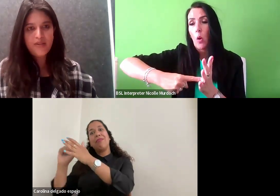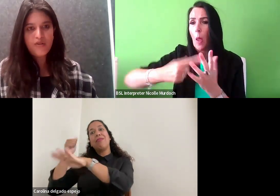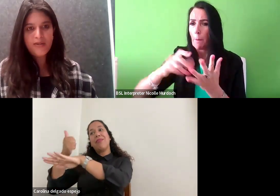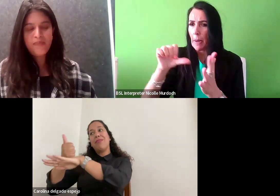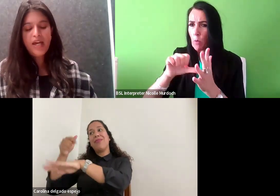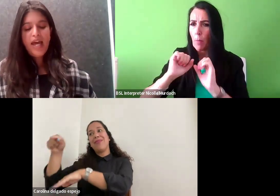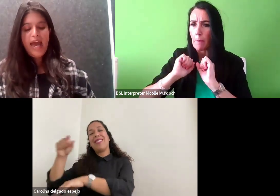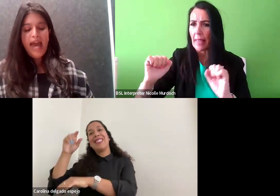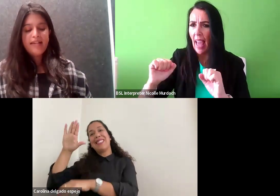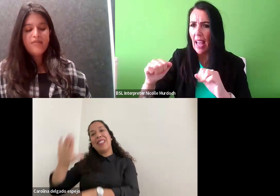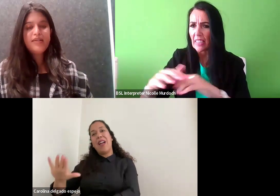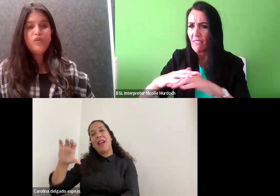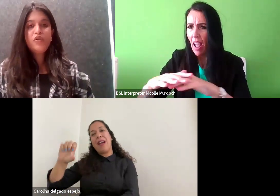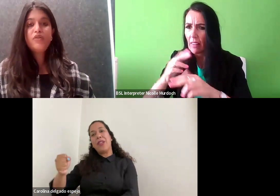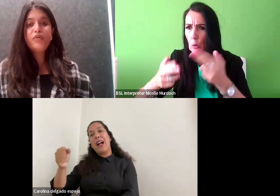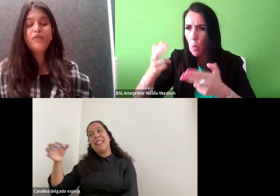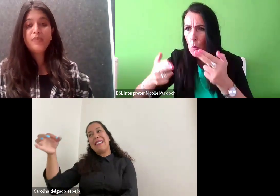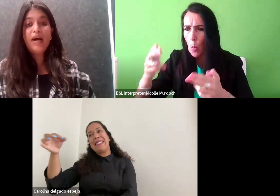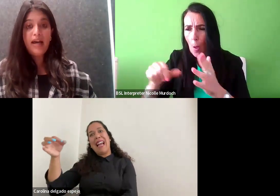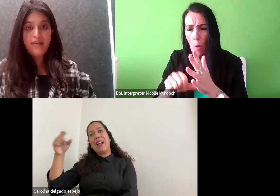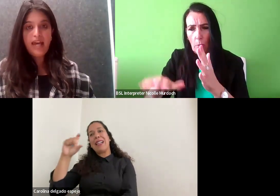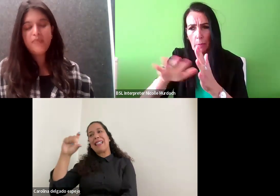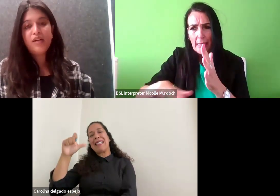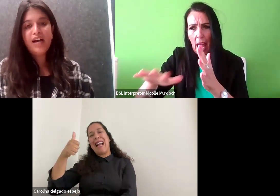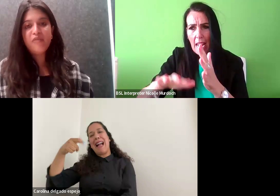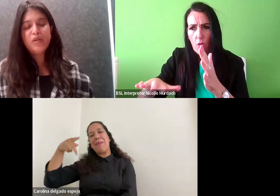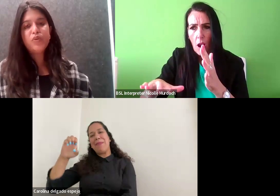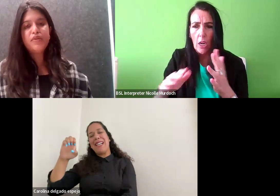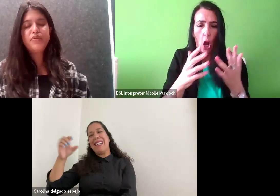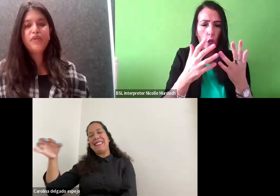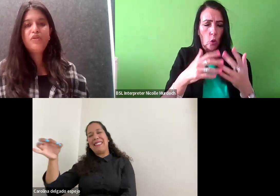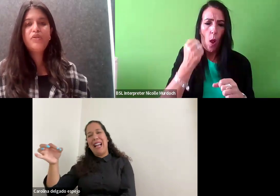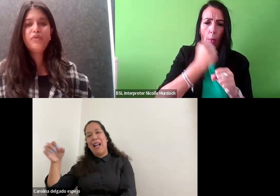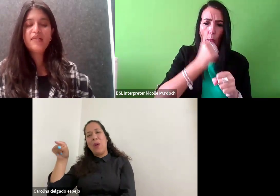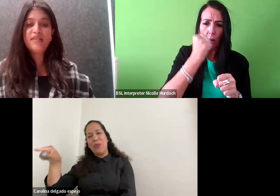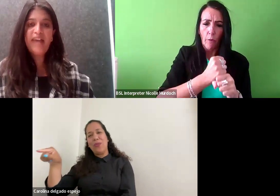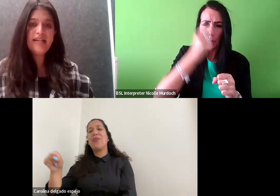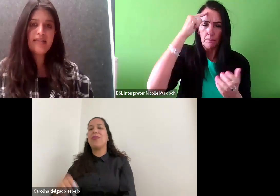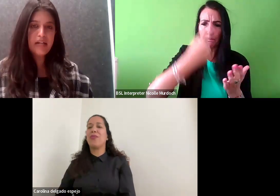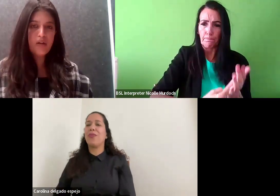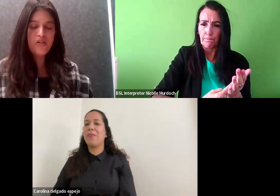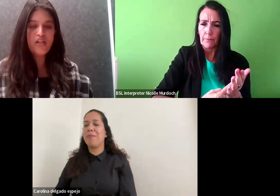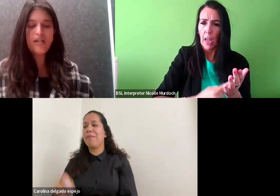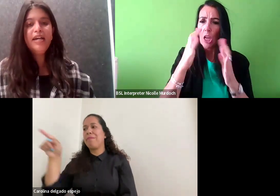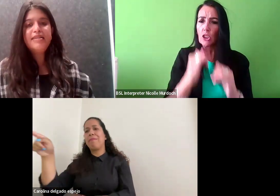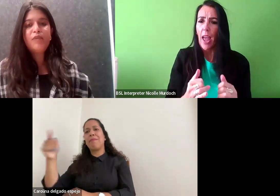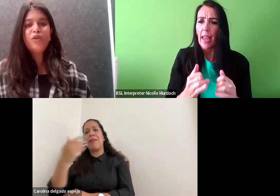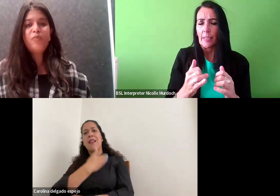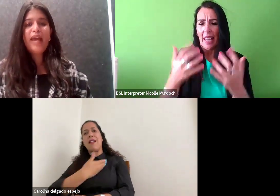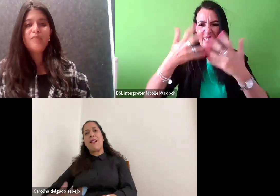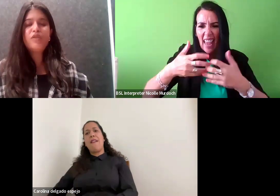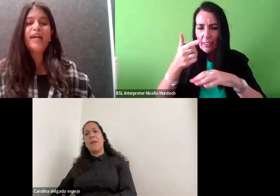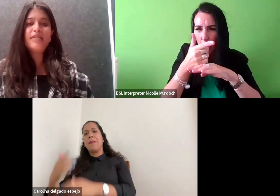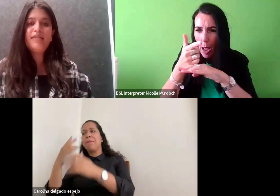and gangsterism. And the solution to this by the Cape Town government was to introduce a surveillance technology that